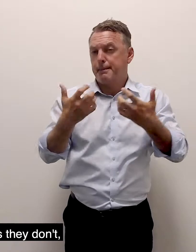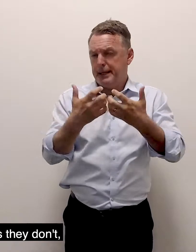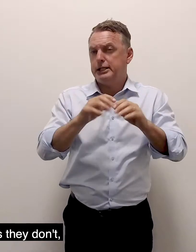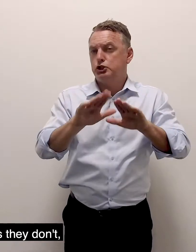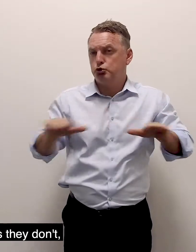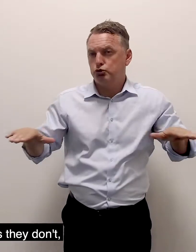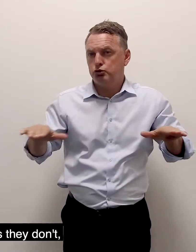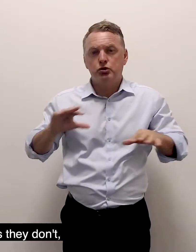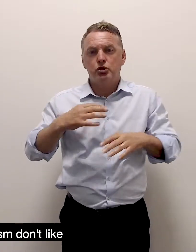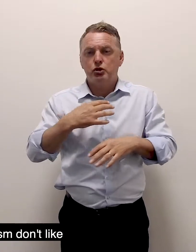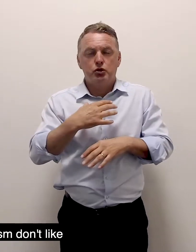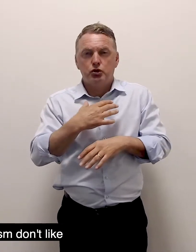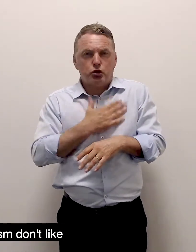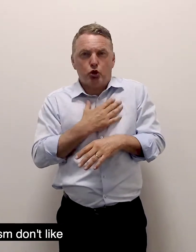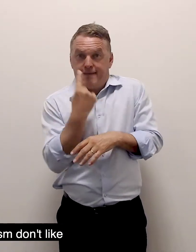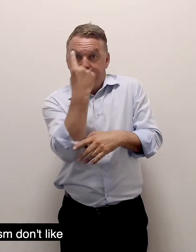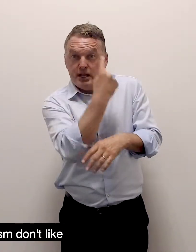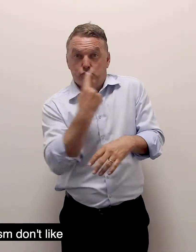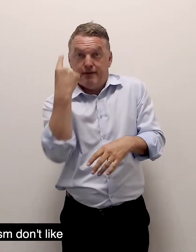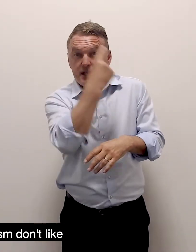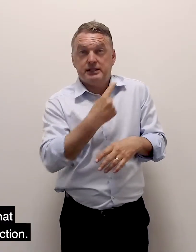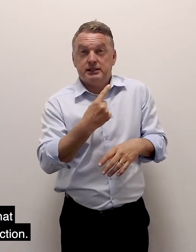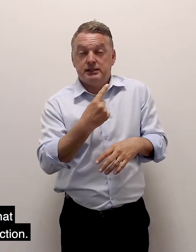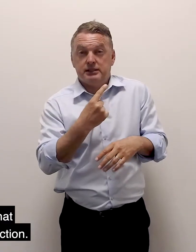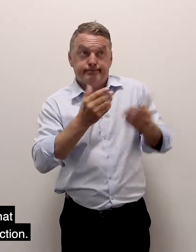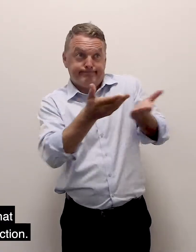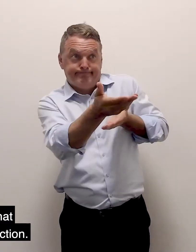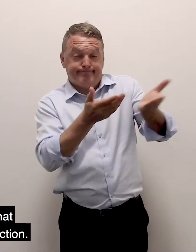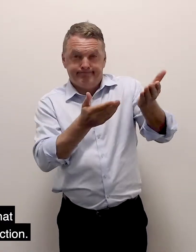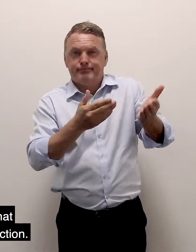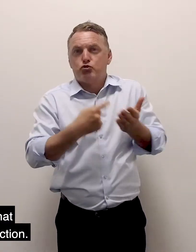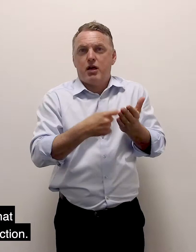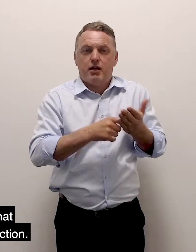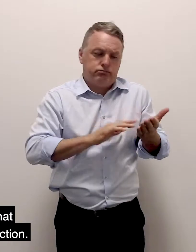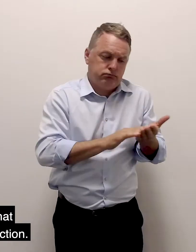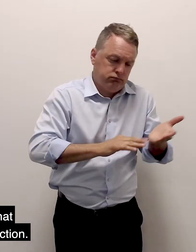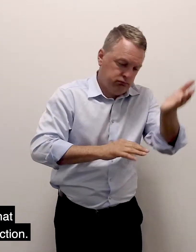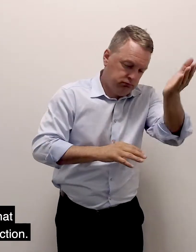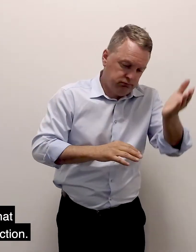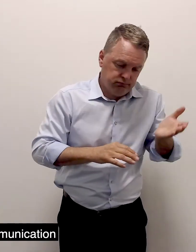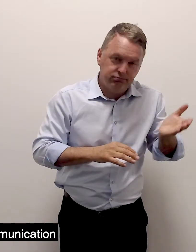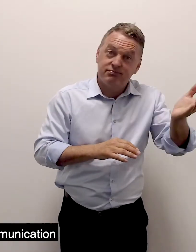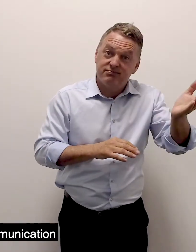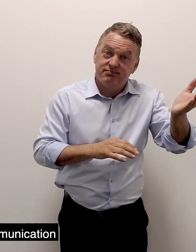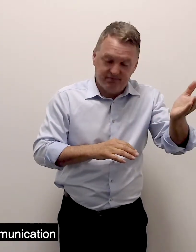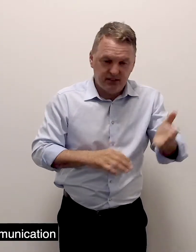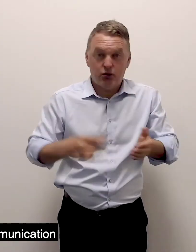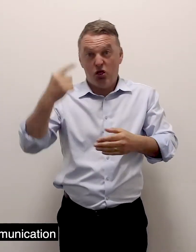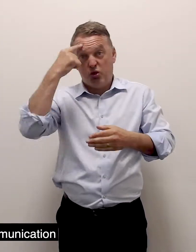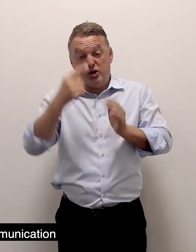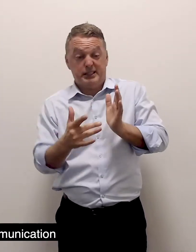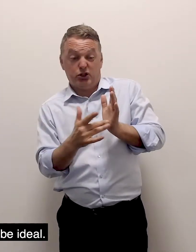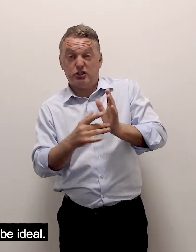autism, as a lot of children with autism don't like to actually do that face-to-face interaction. Mm-hmm. So we thought